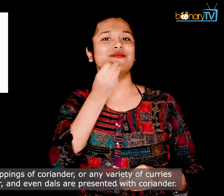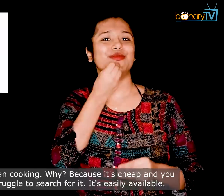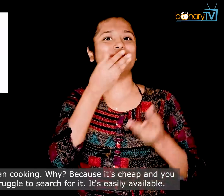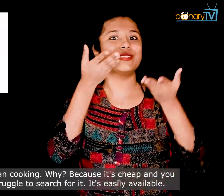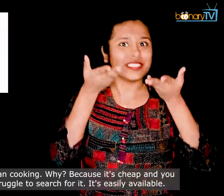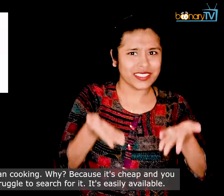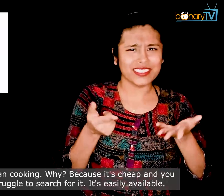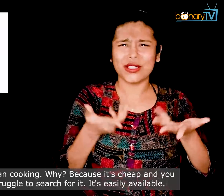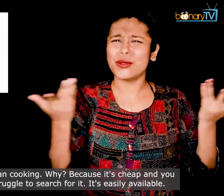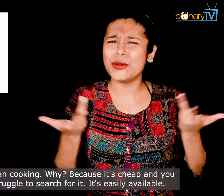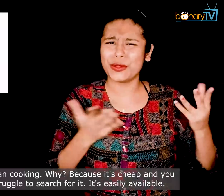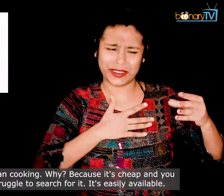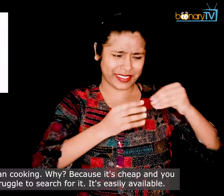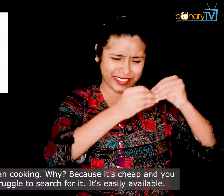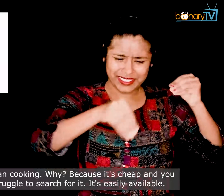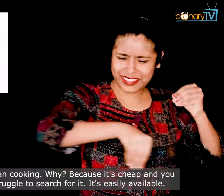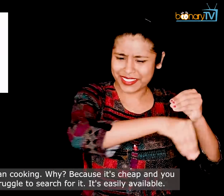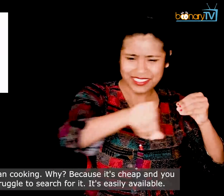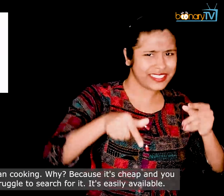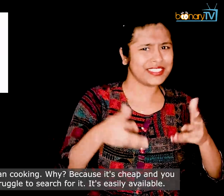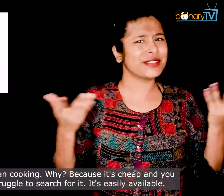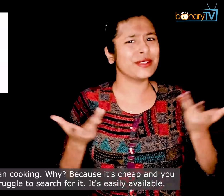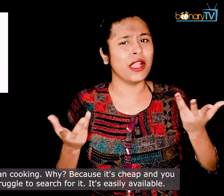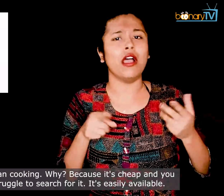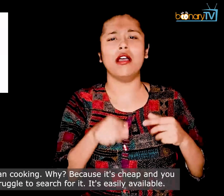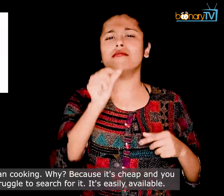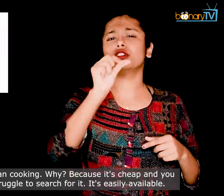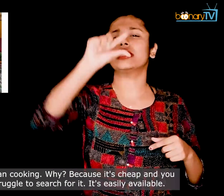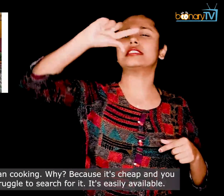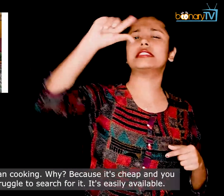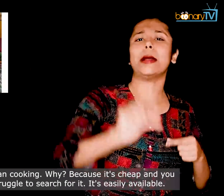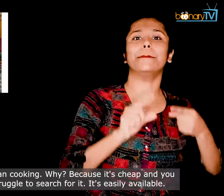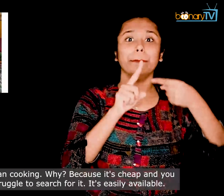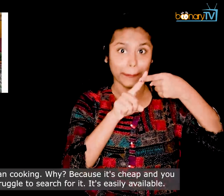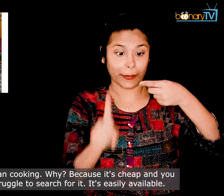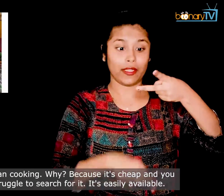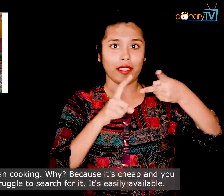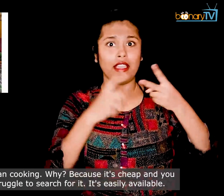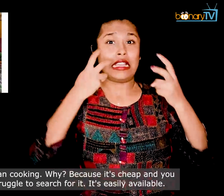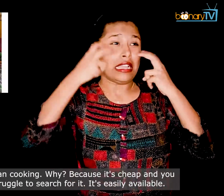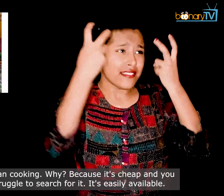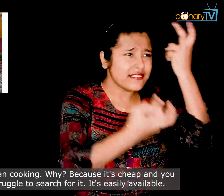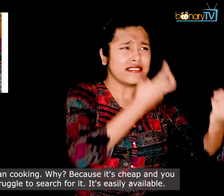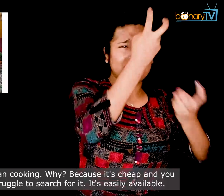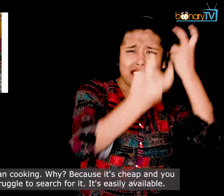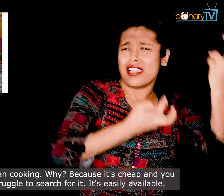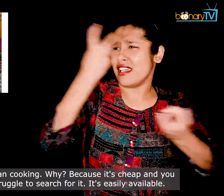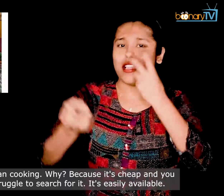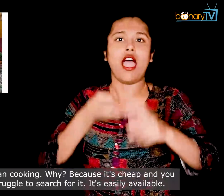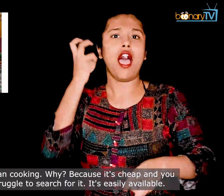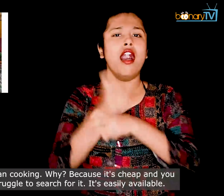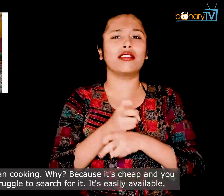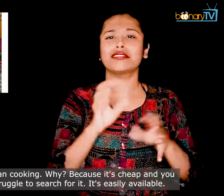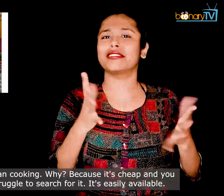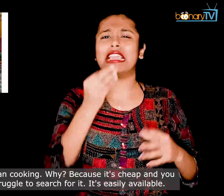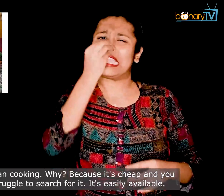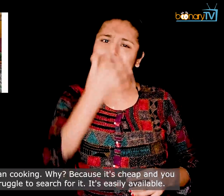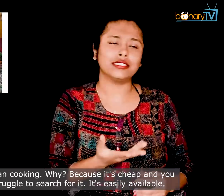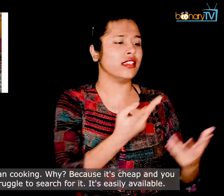It's a must in Indian cooking. Why? Because it's cheap and you don't have to struggle to search for it.